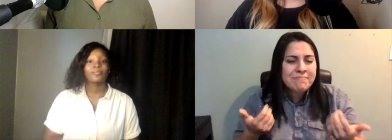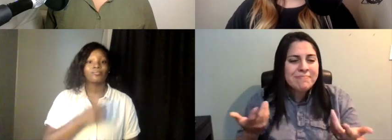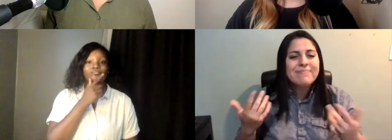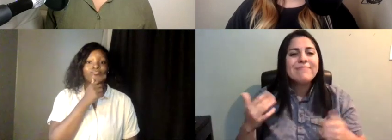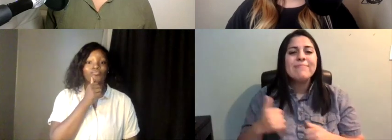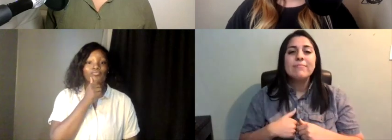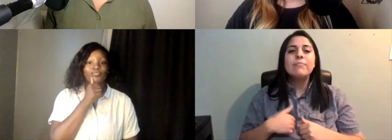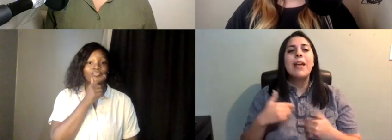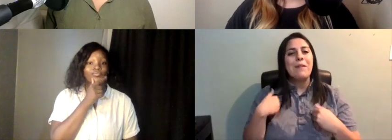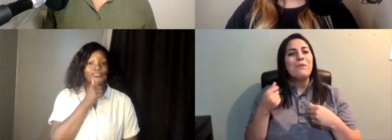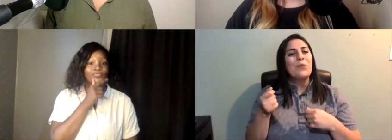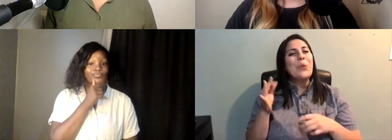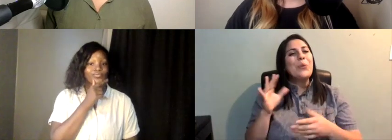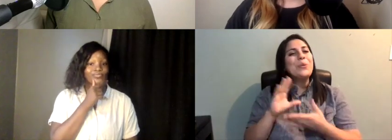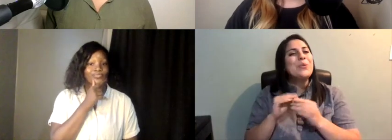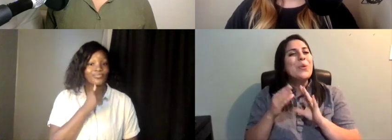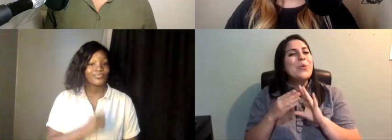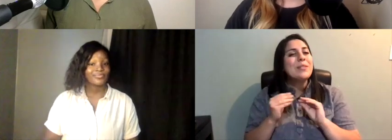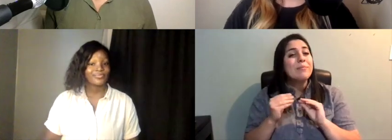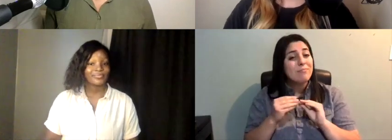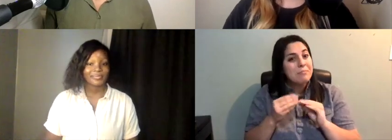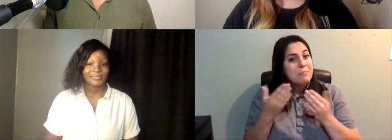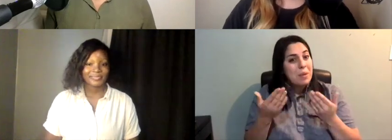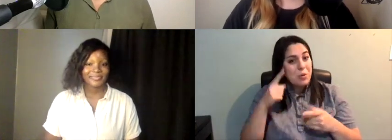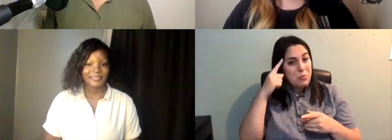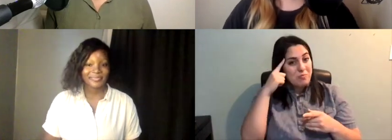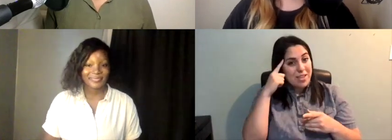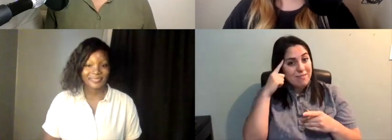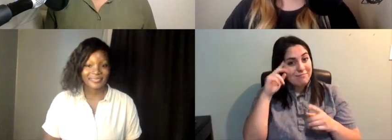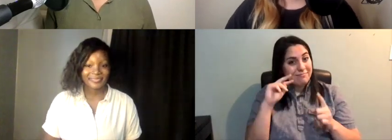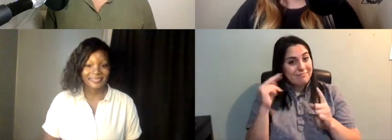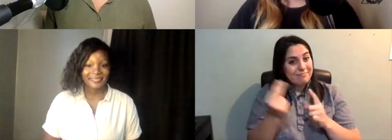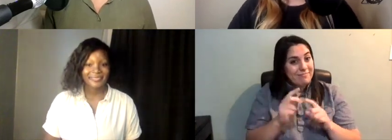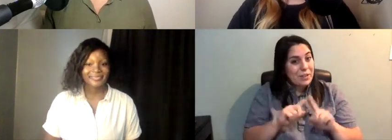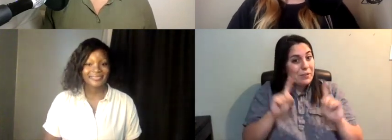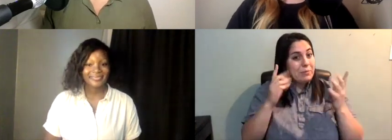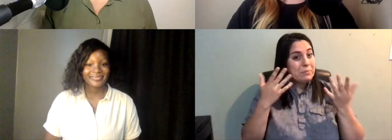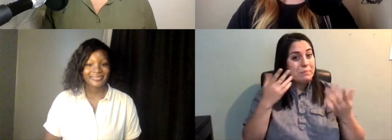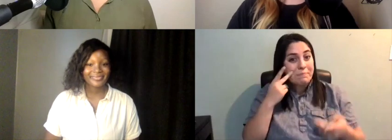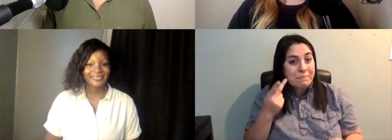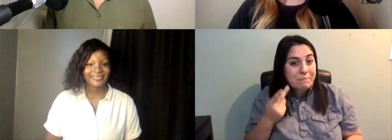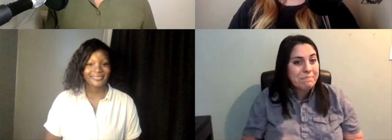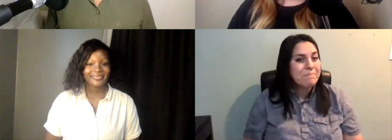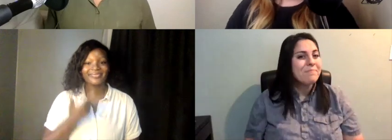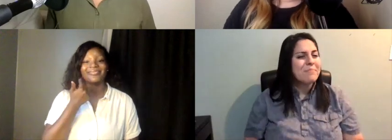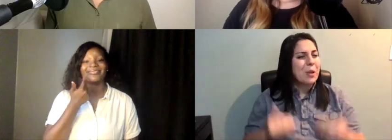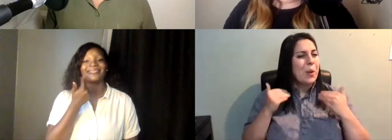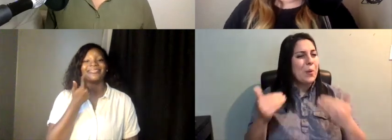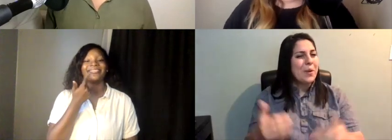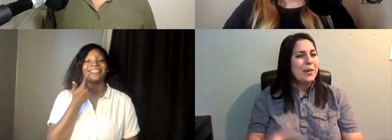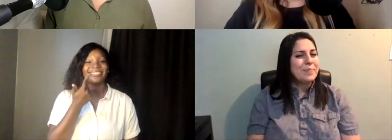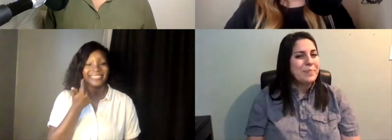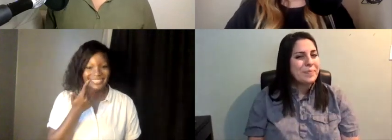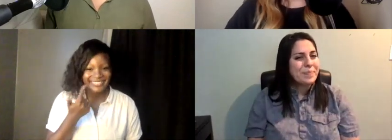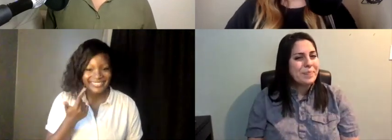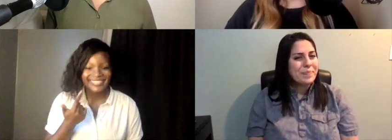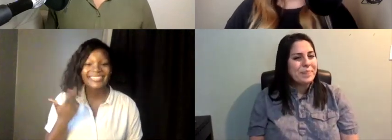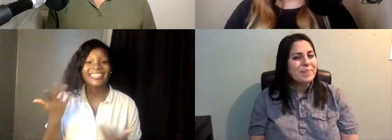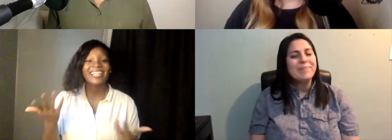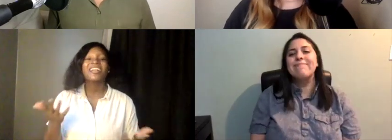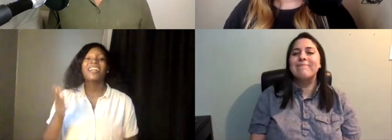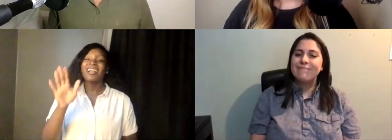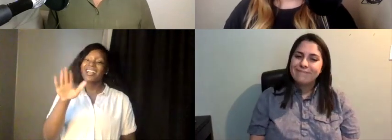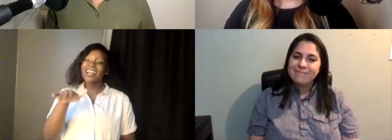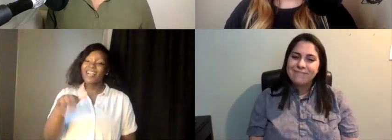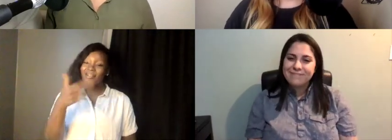couple stories where you might think that's the case. So let's get into it. You know, I